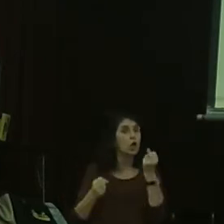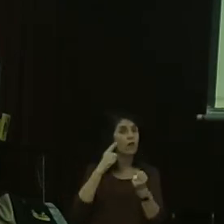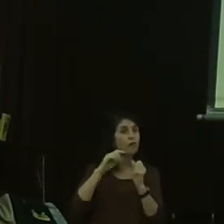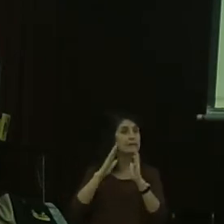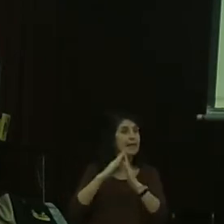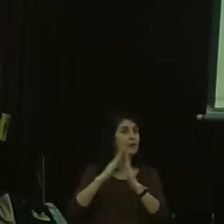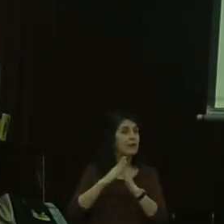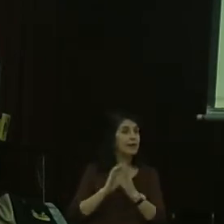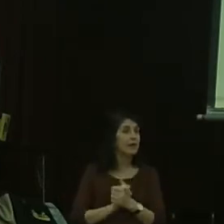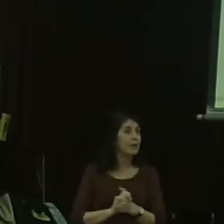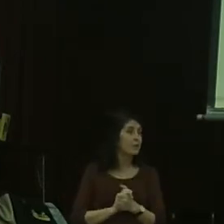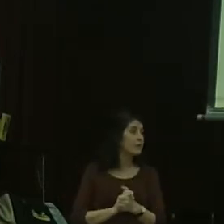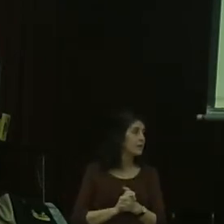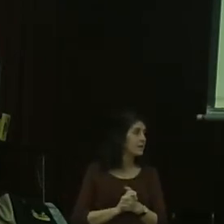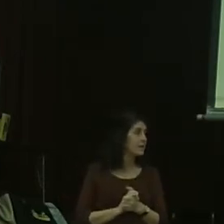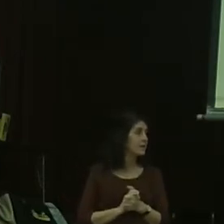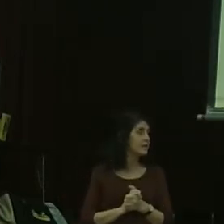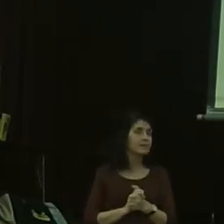Or next to me.